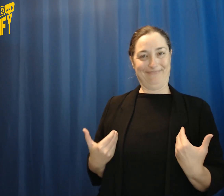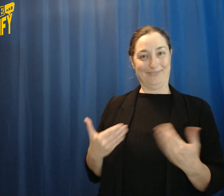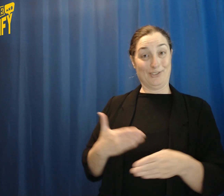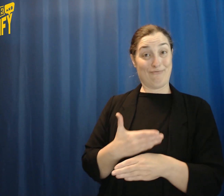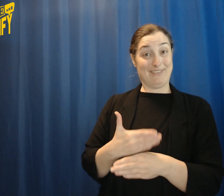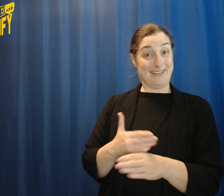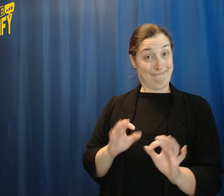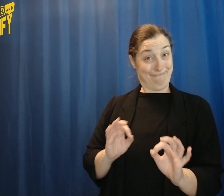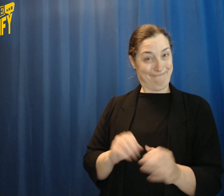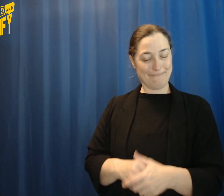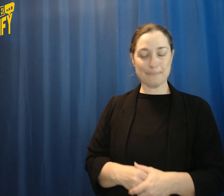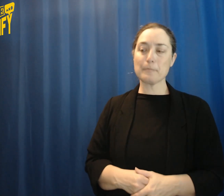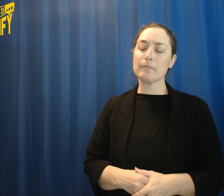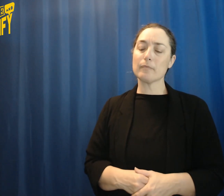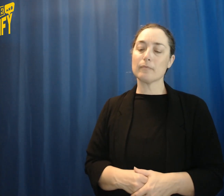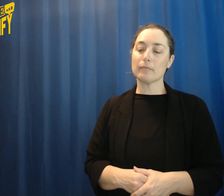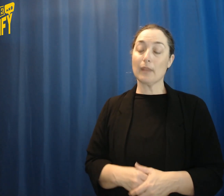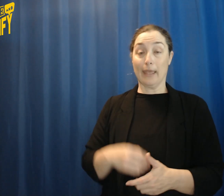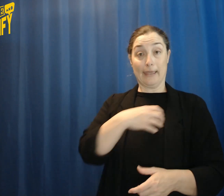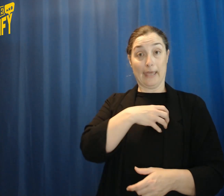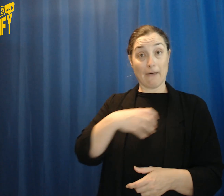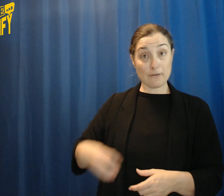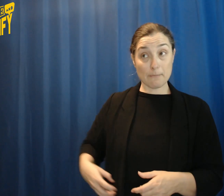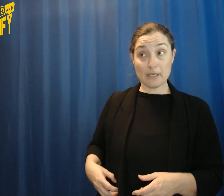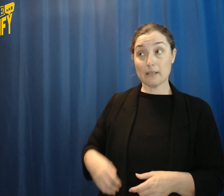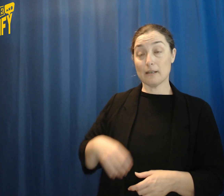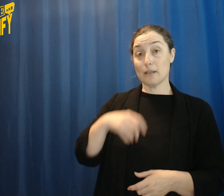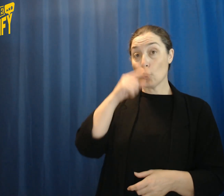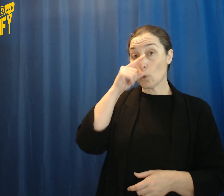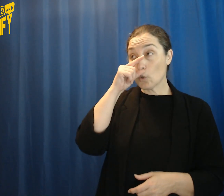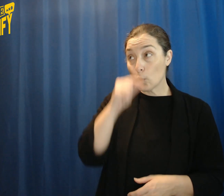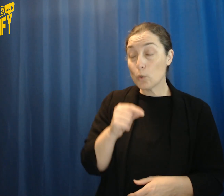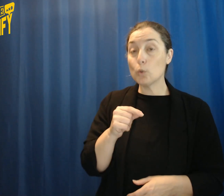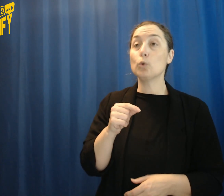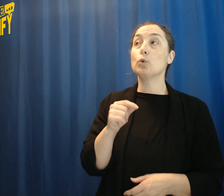all, what could the government or people, I guess, do